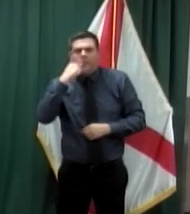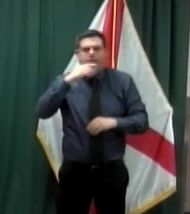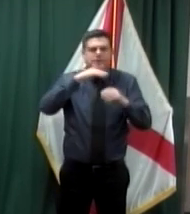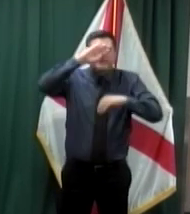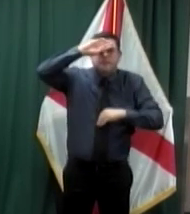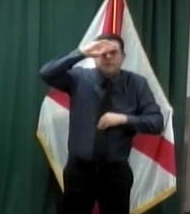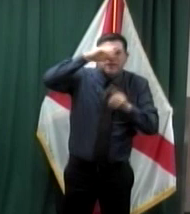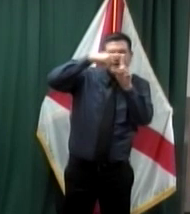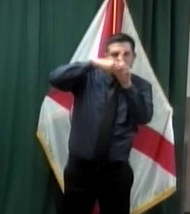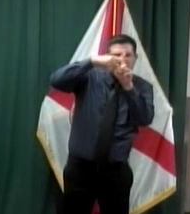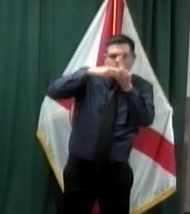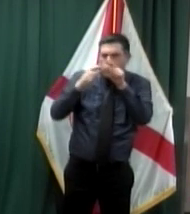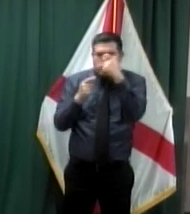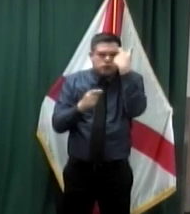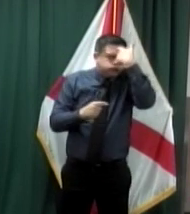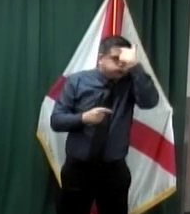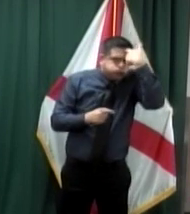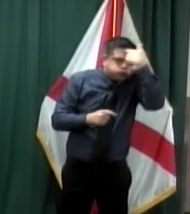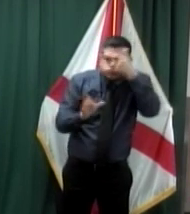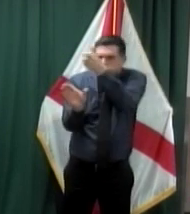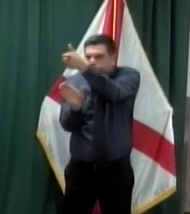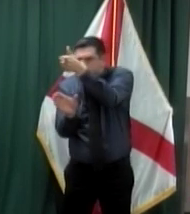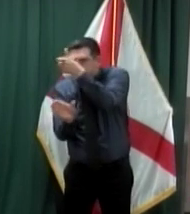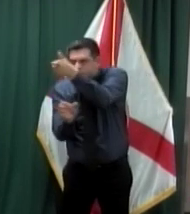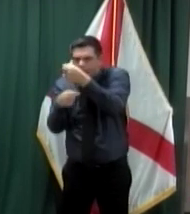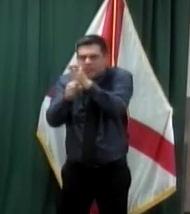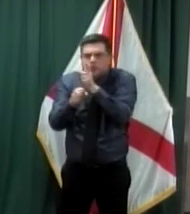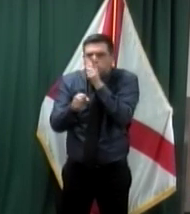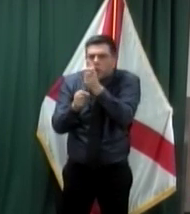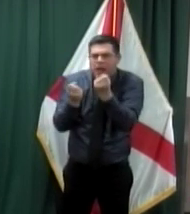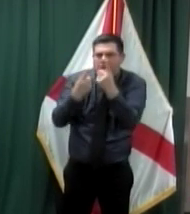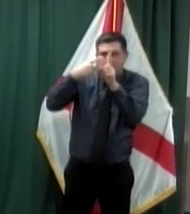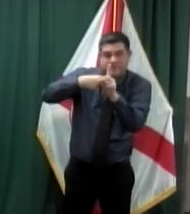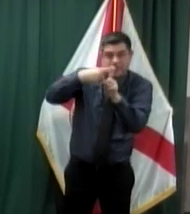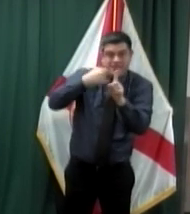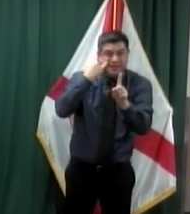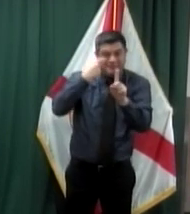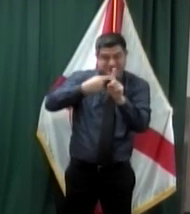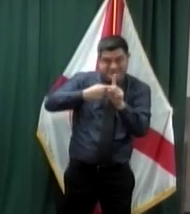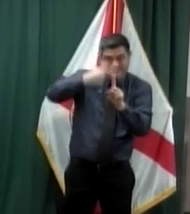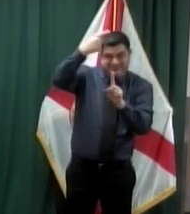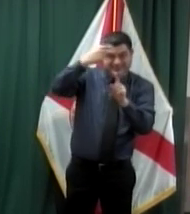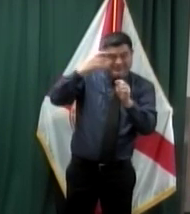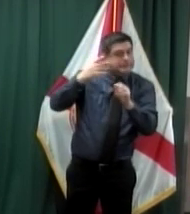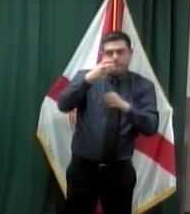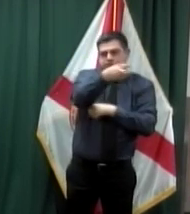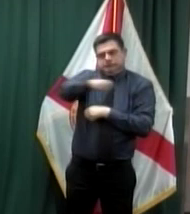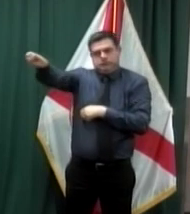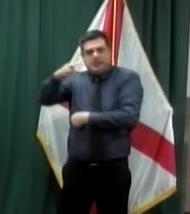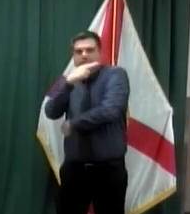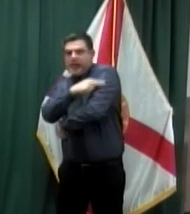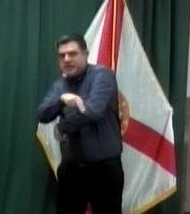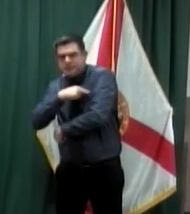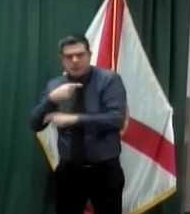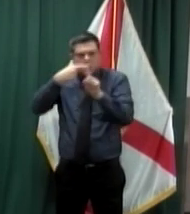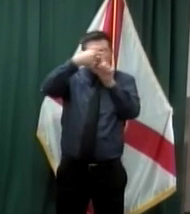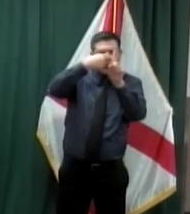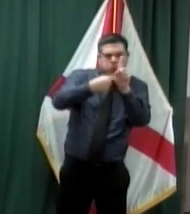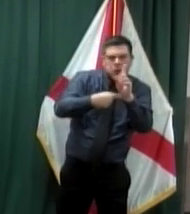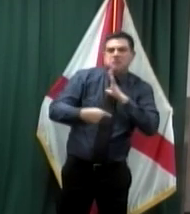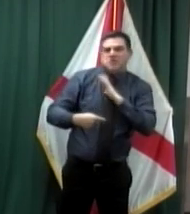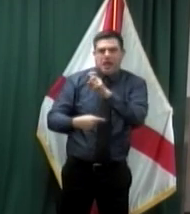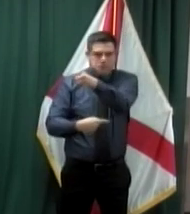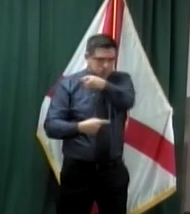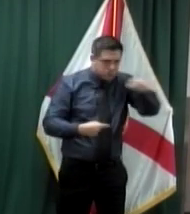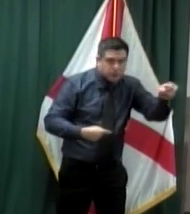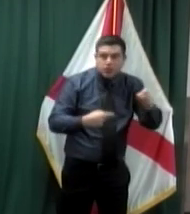facility, not a hospital, but a medical type shelter for those individuals. Our sheltering plan is also going to be very